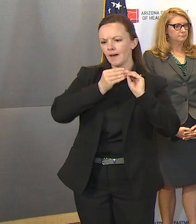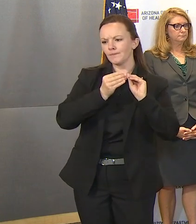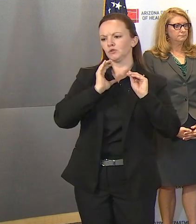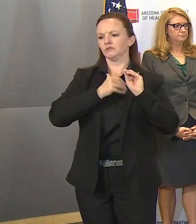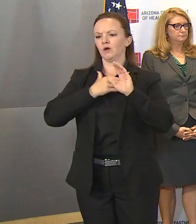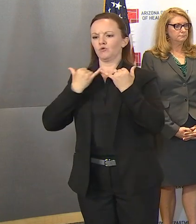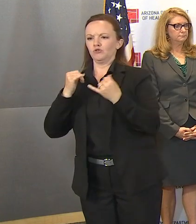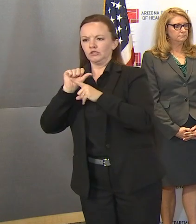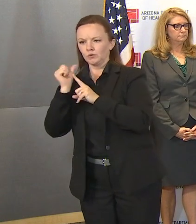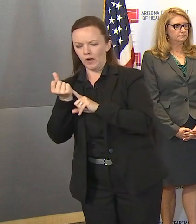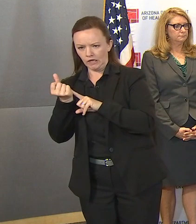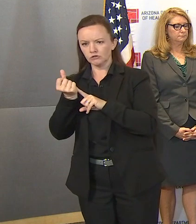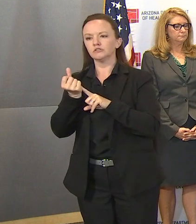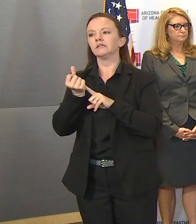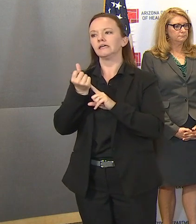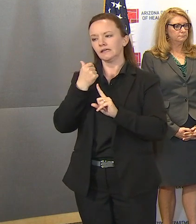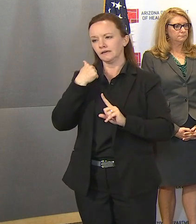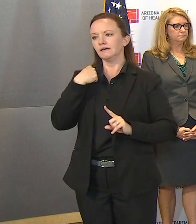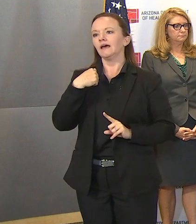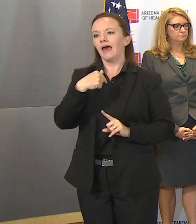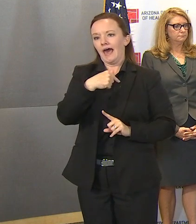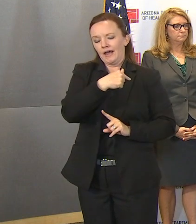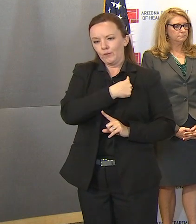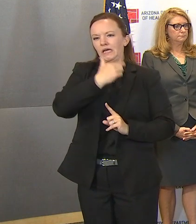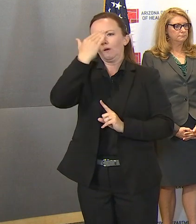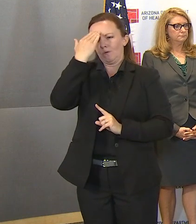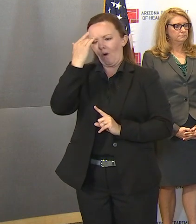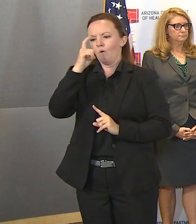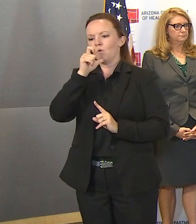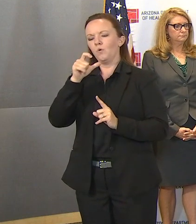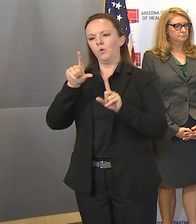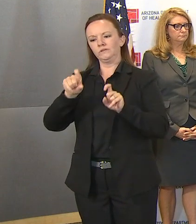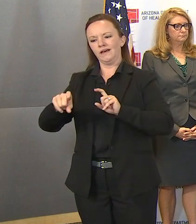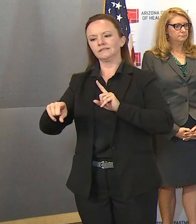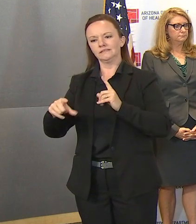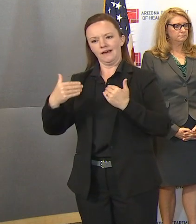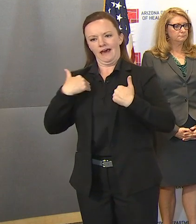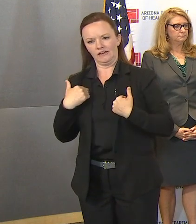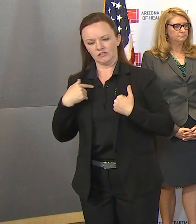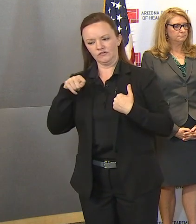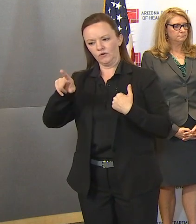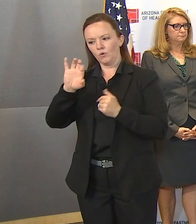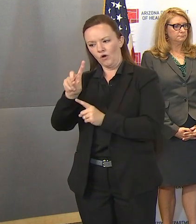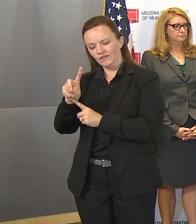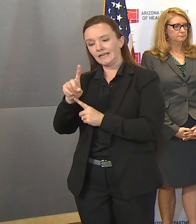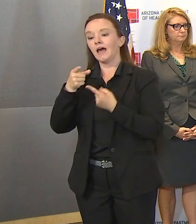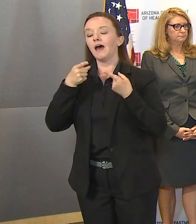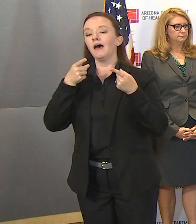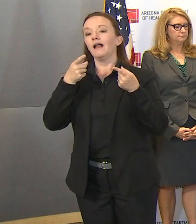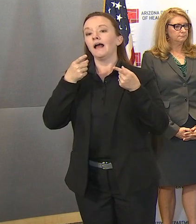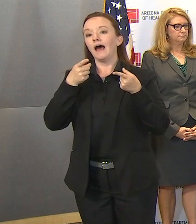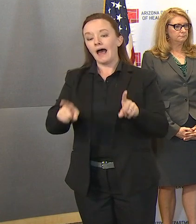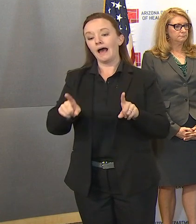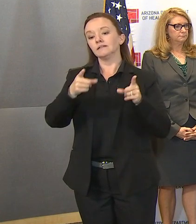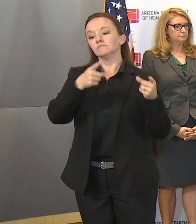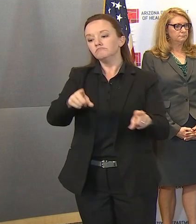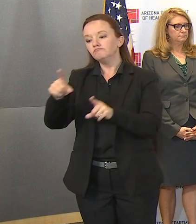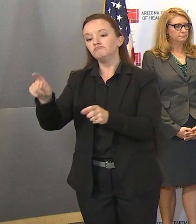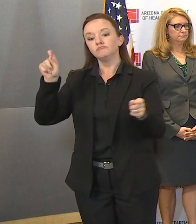we have with the individuals that have tested positive. And as events change on the ground, our communication will